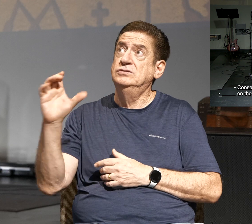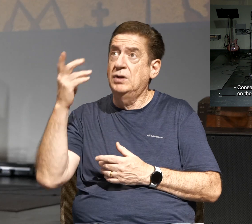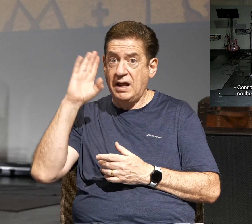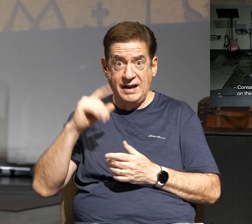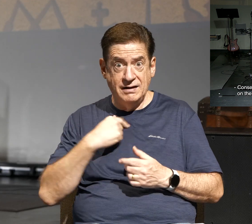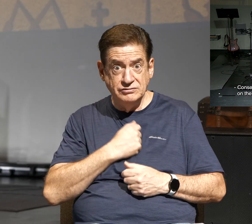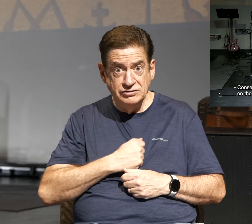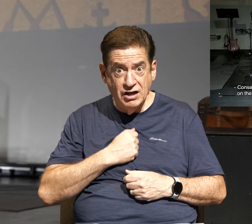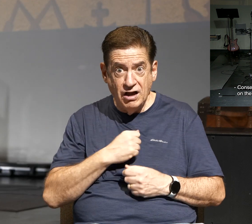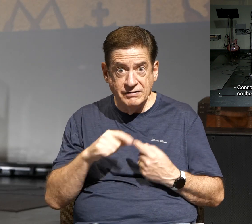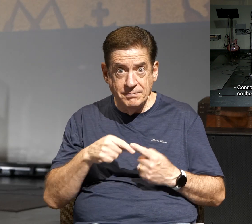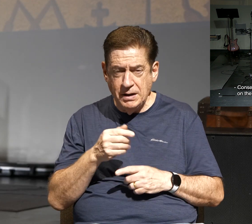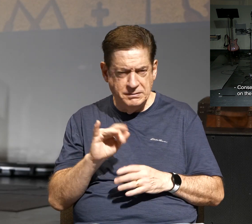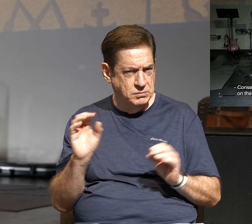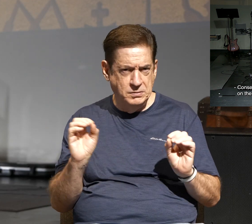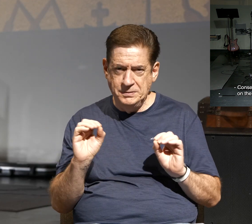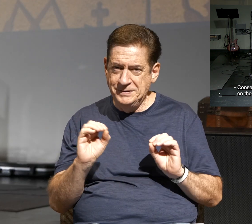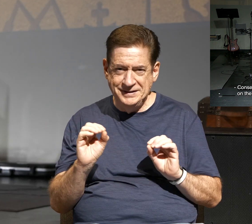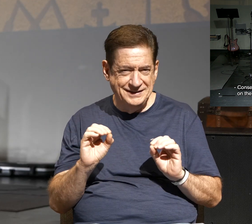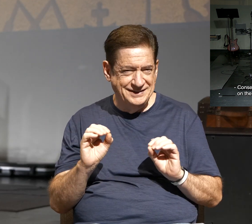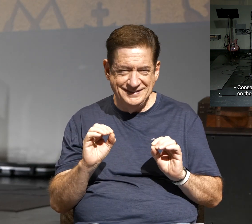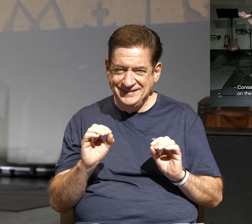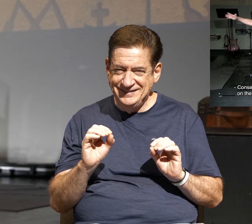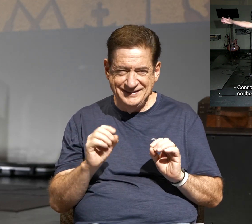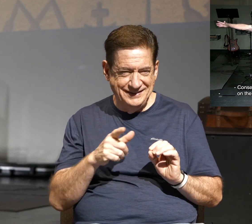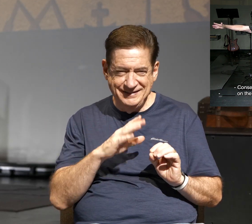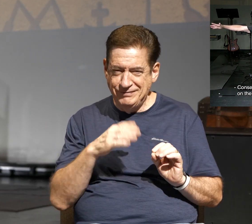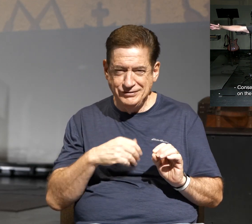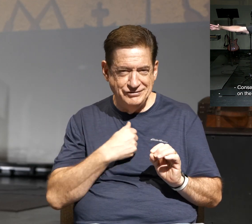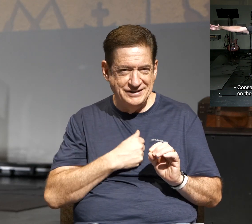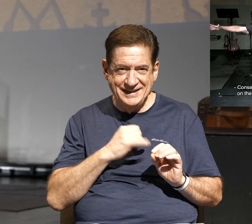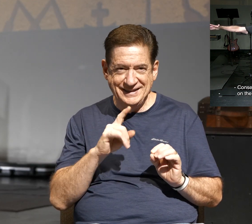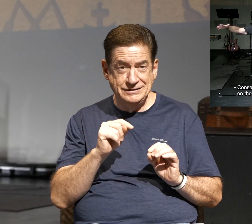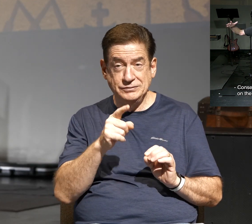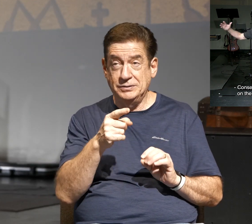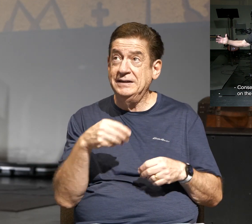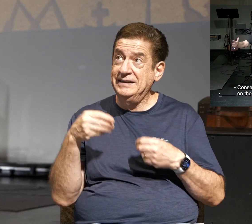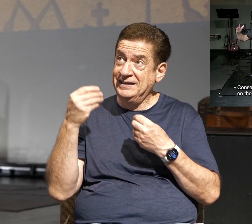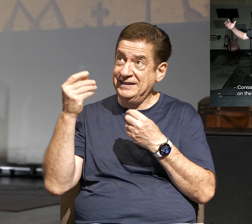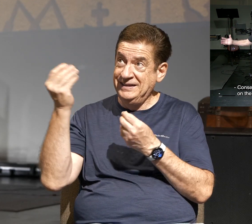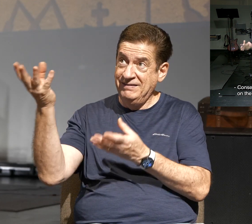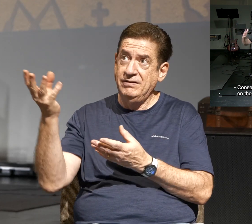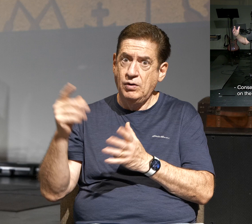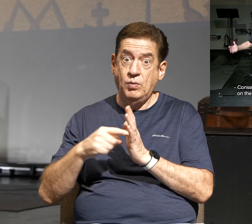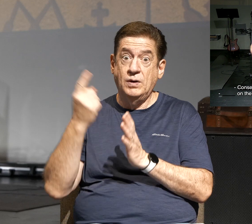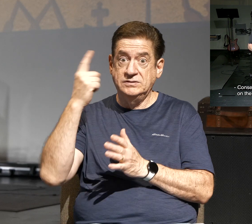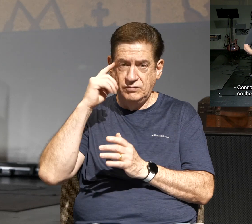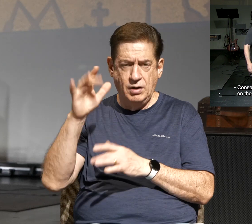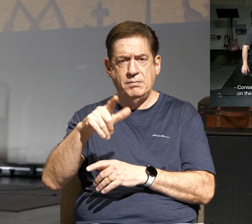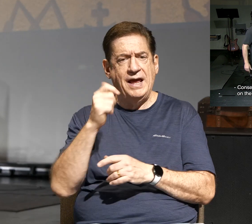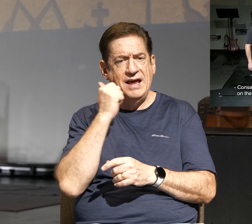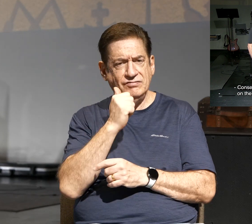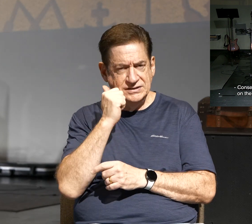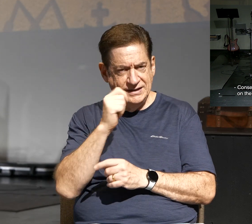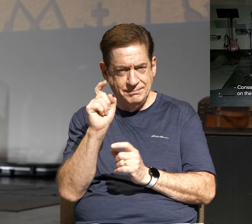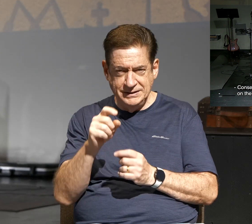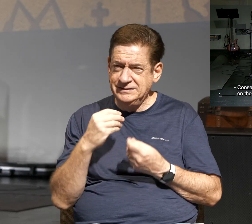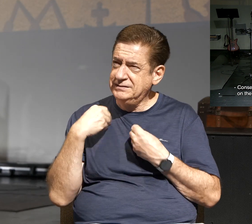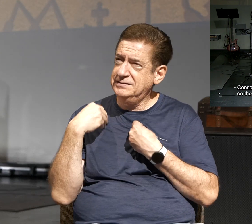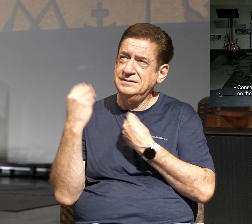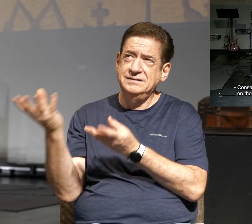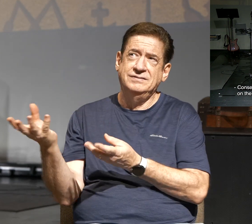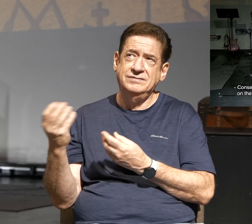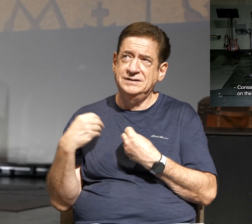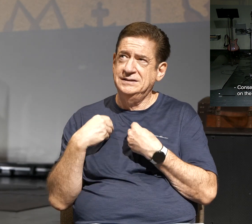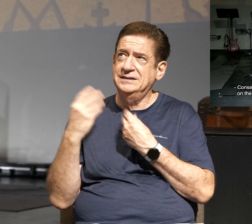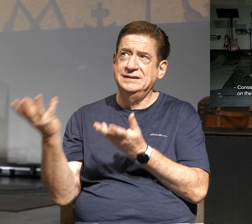you. And so you gave your life to God once and for all, but then you got to continue to do that every day as